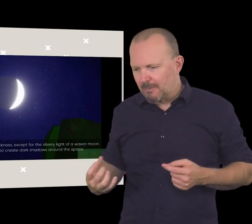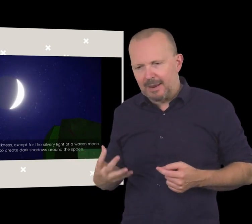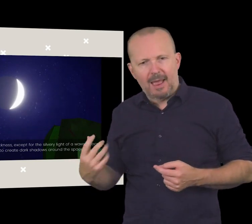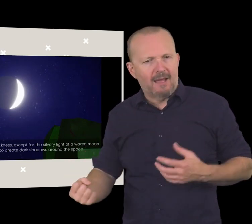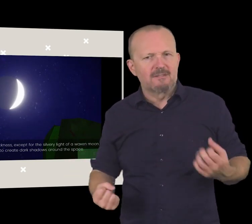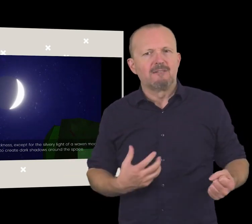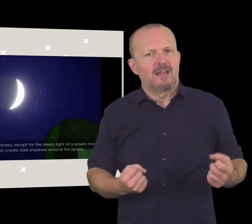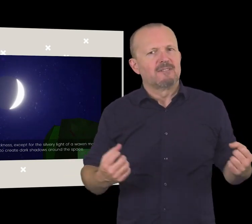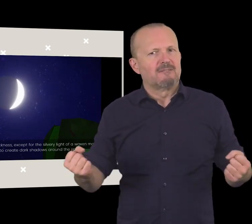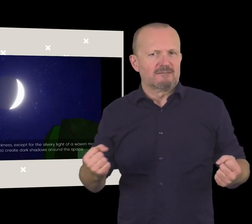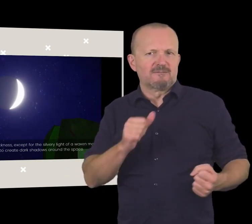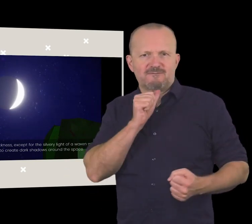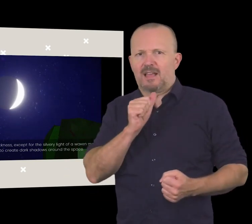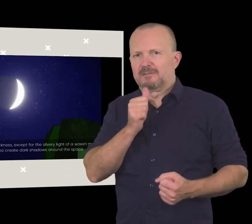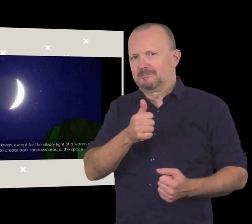really,